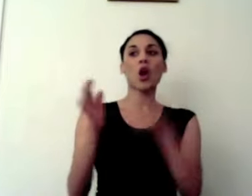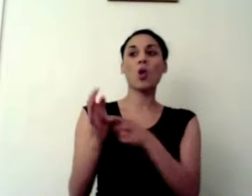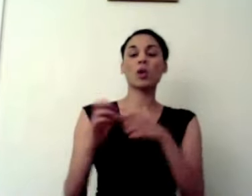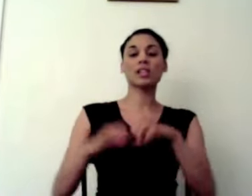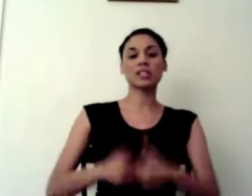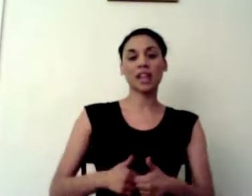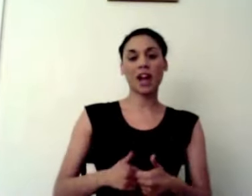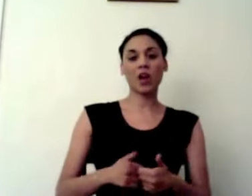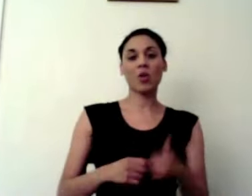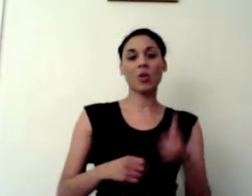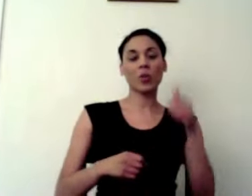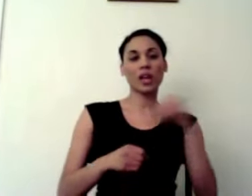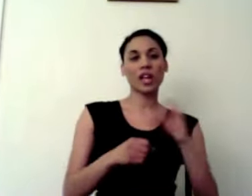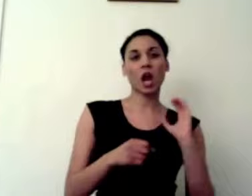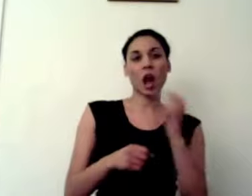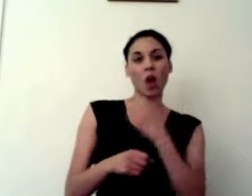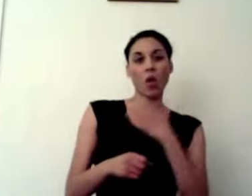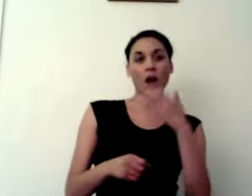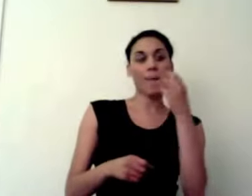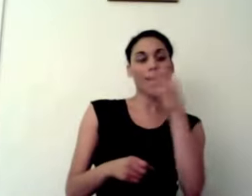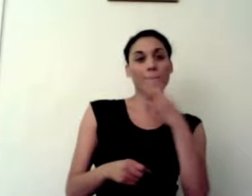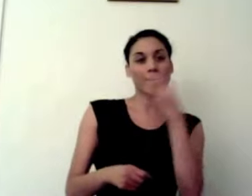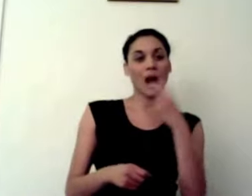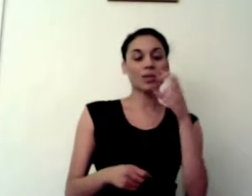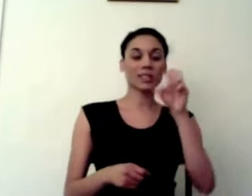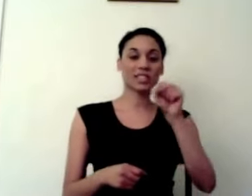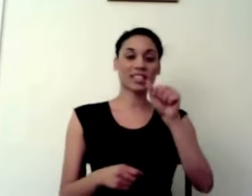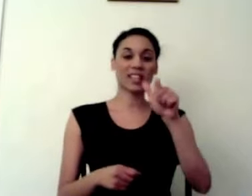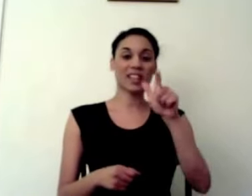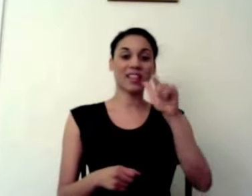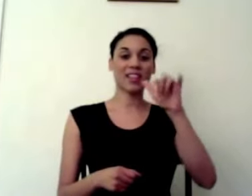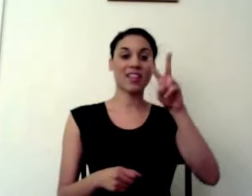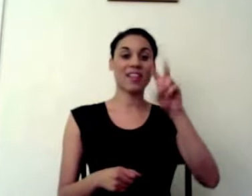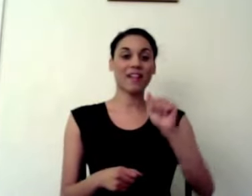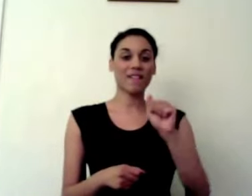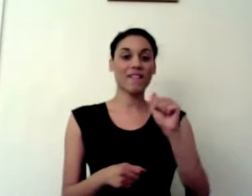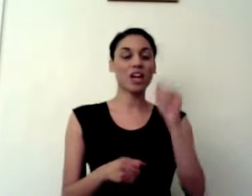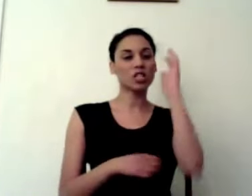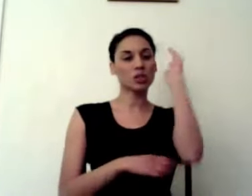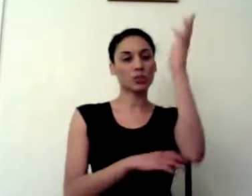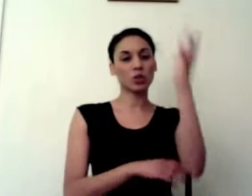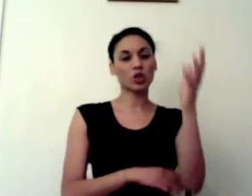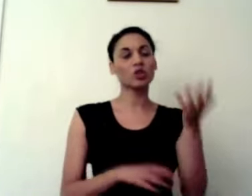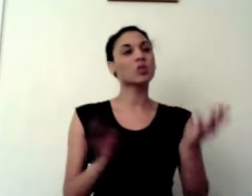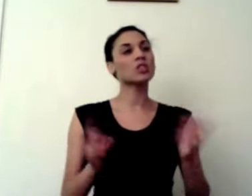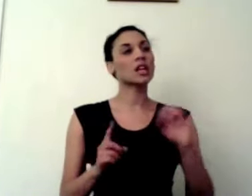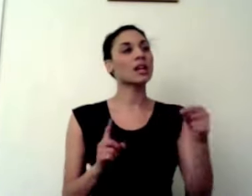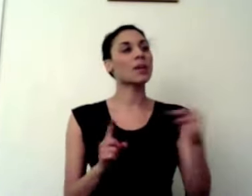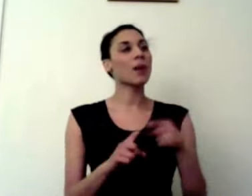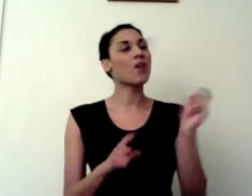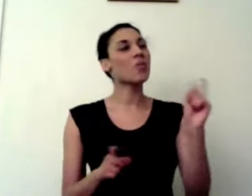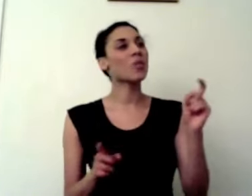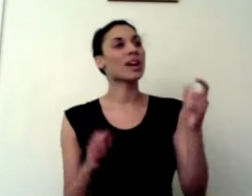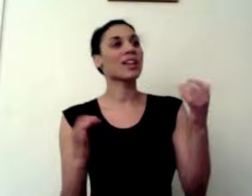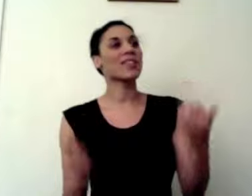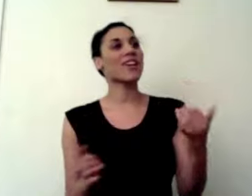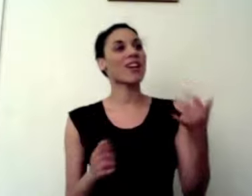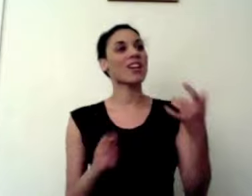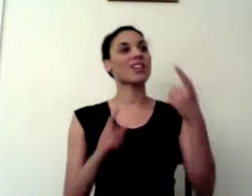mouths saliva was produced. But we talked about where did that come from. When we talked about the lemon and used the